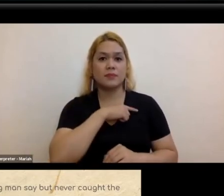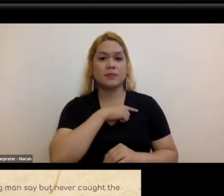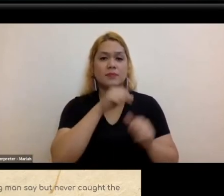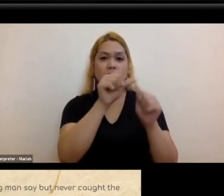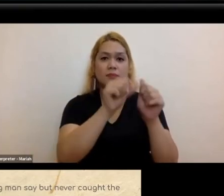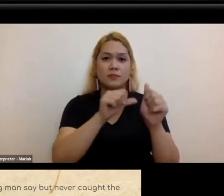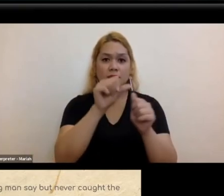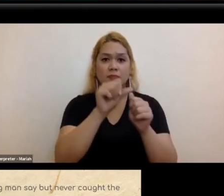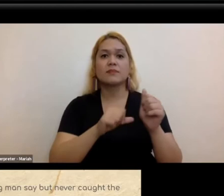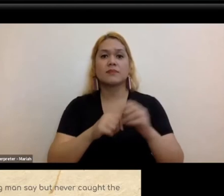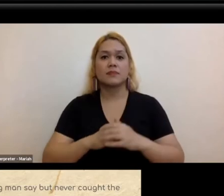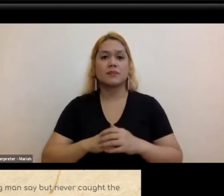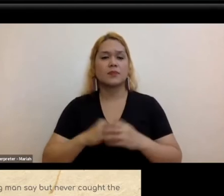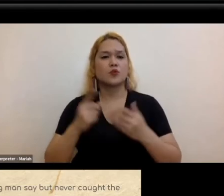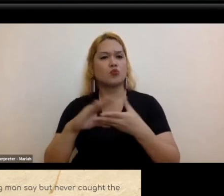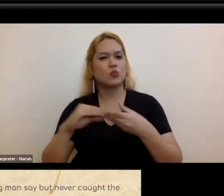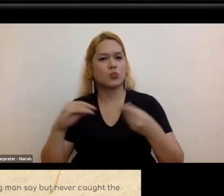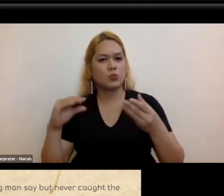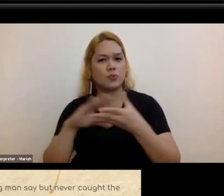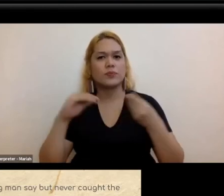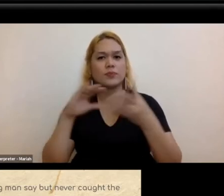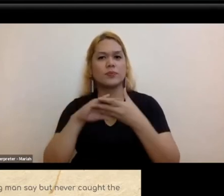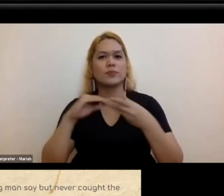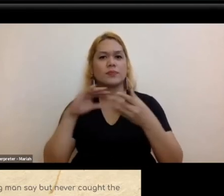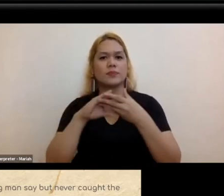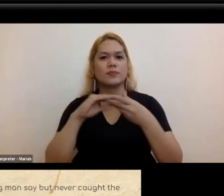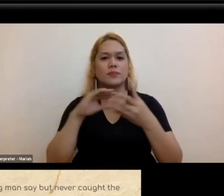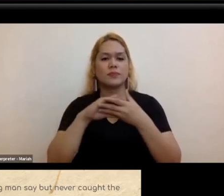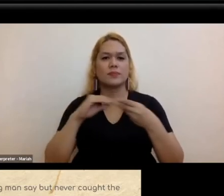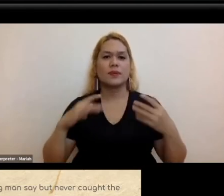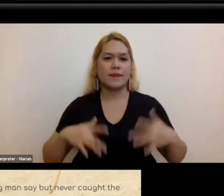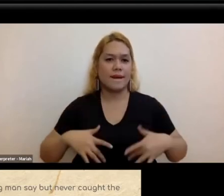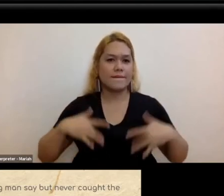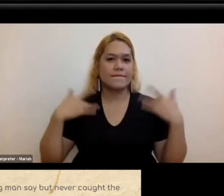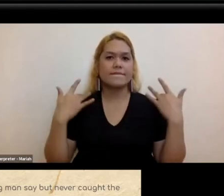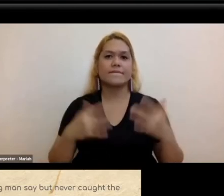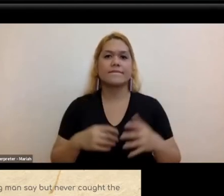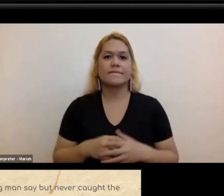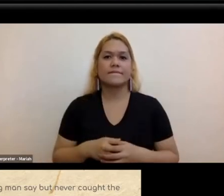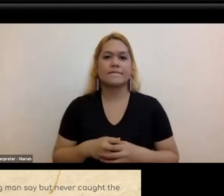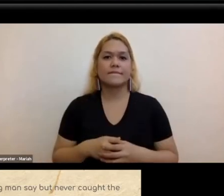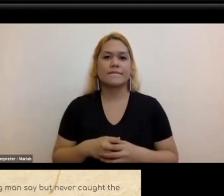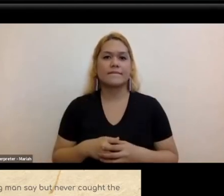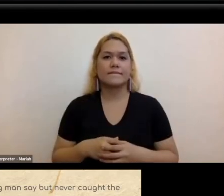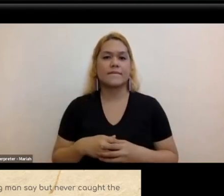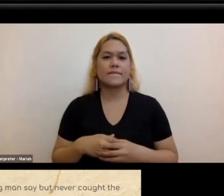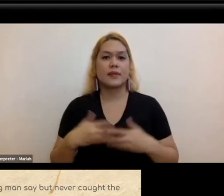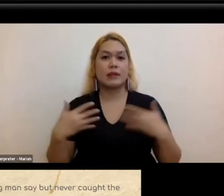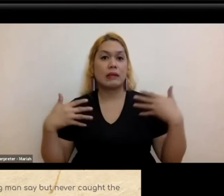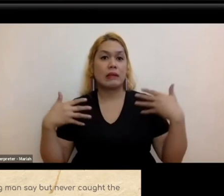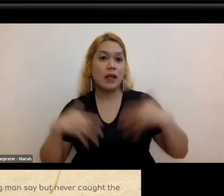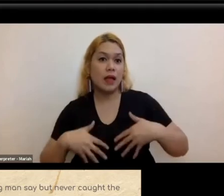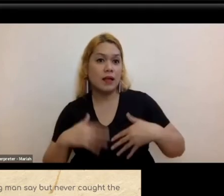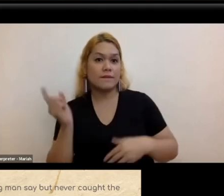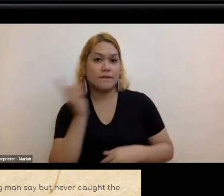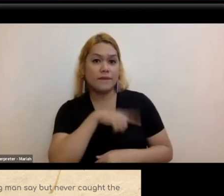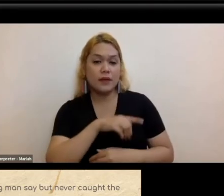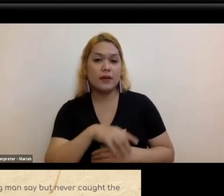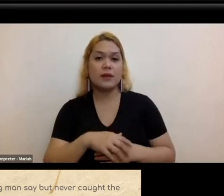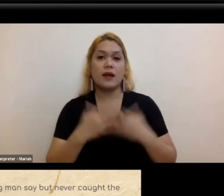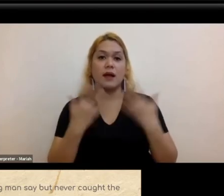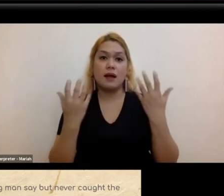children. Our astonishments faked. Dying assembles you, your